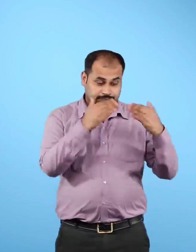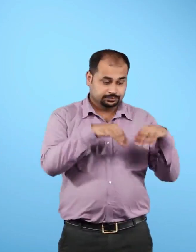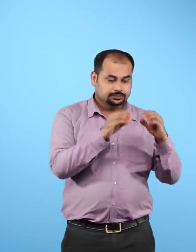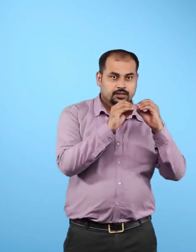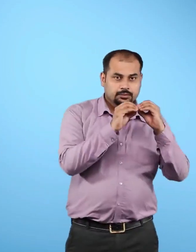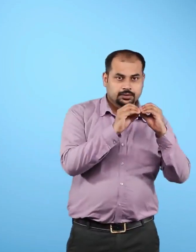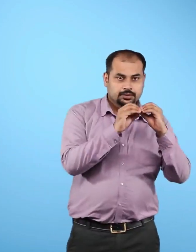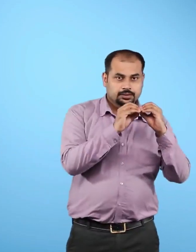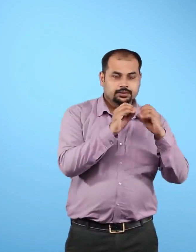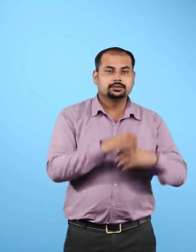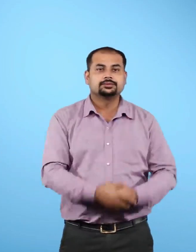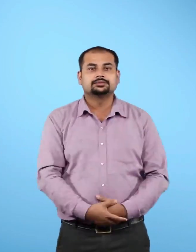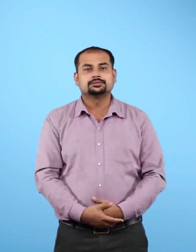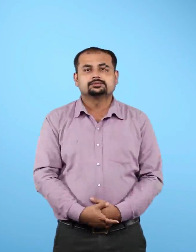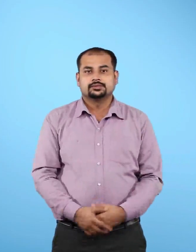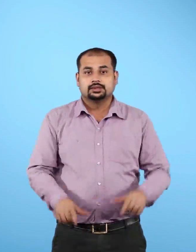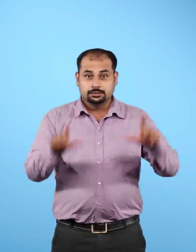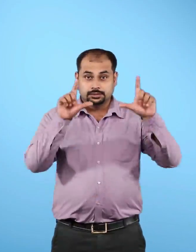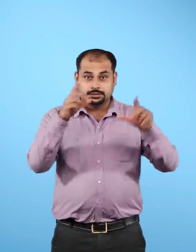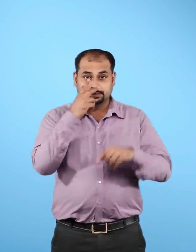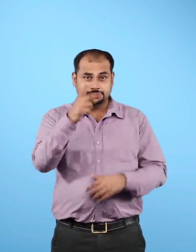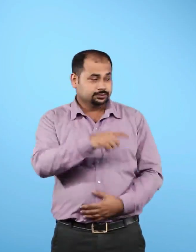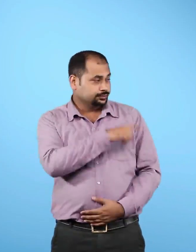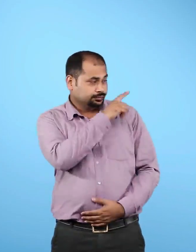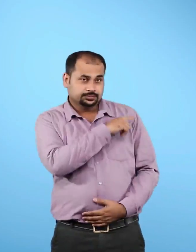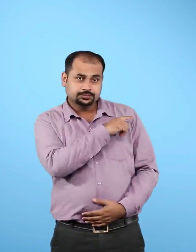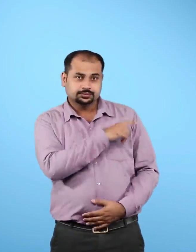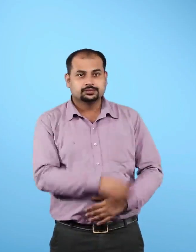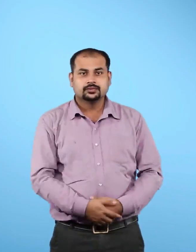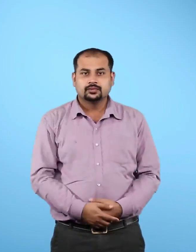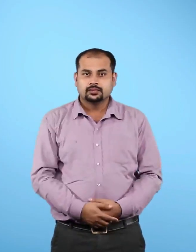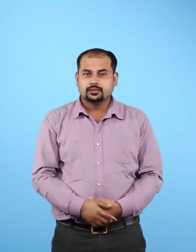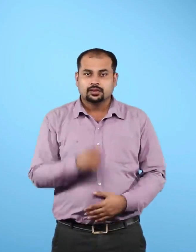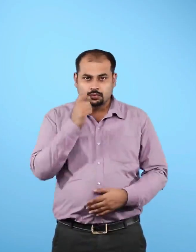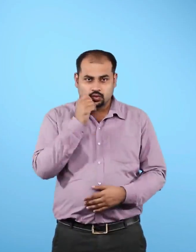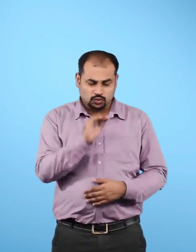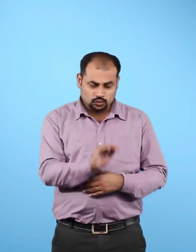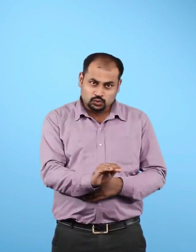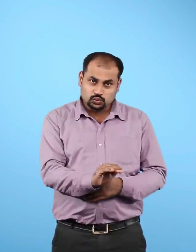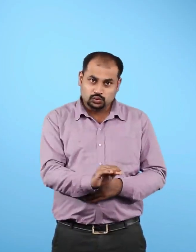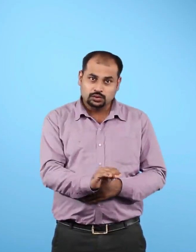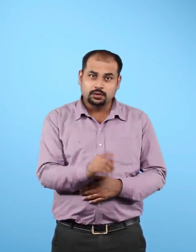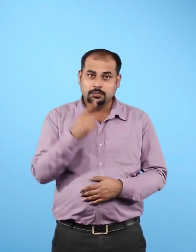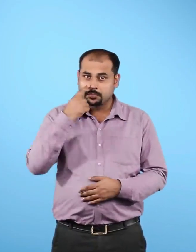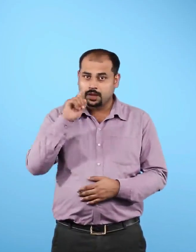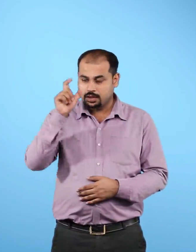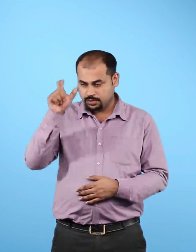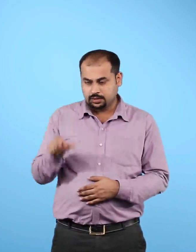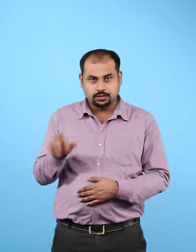B. On the bottom right side of the page, we see a boy and his mother.